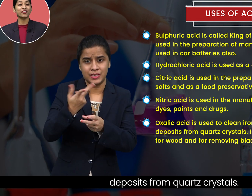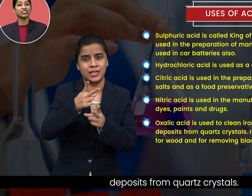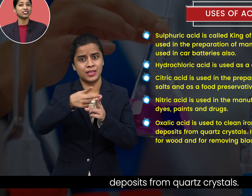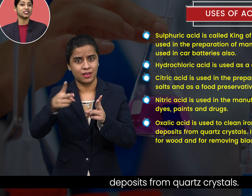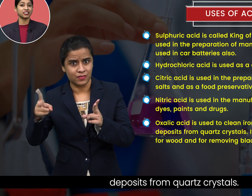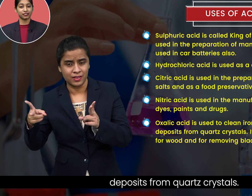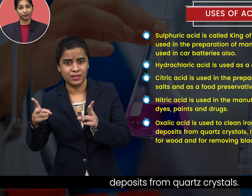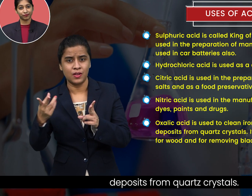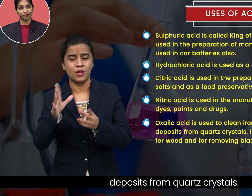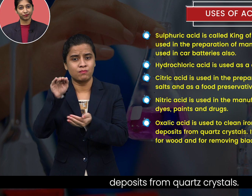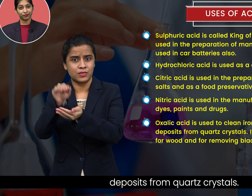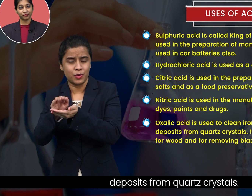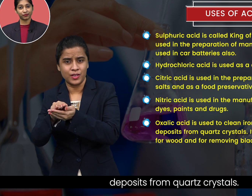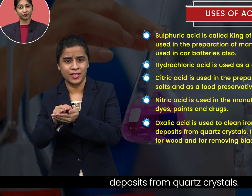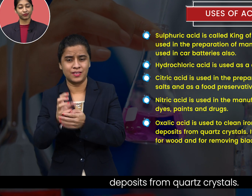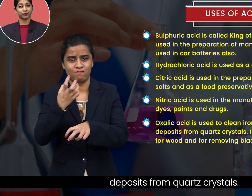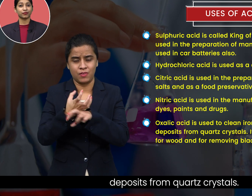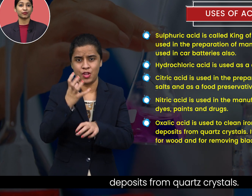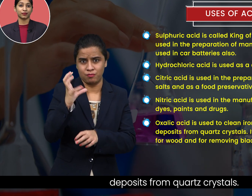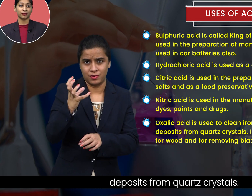quartz crystals.